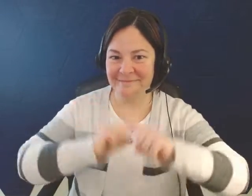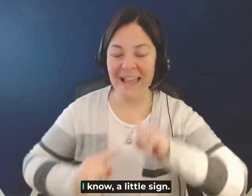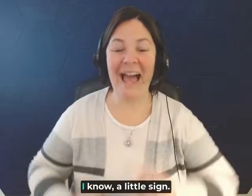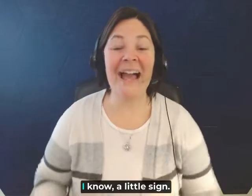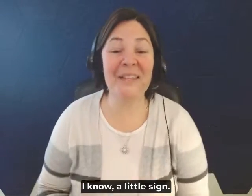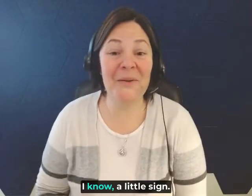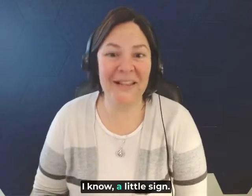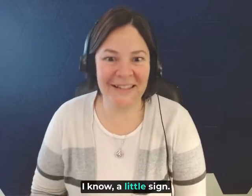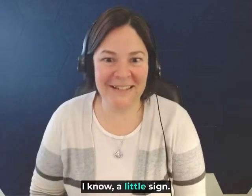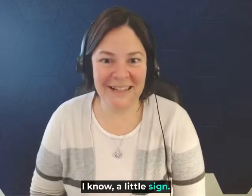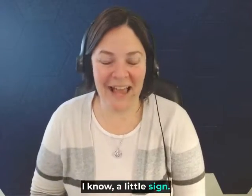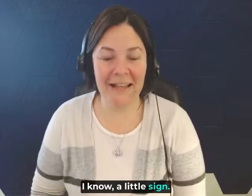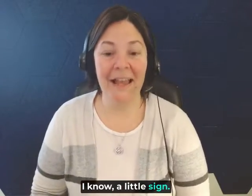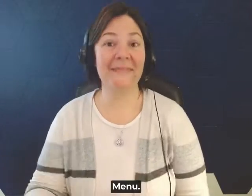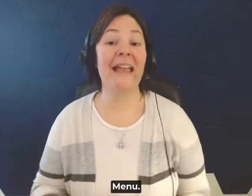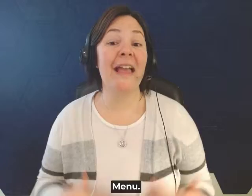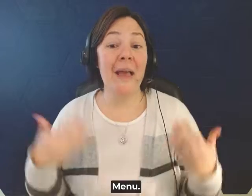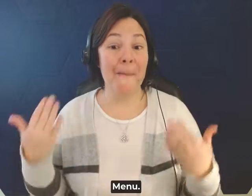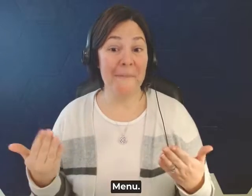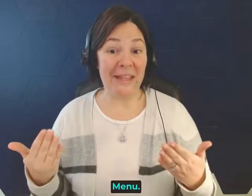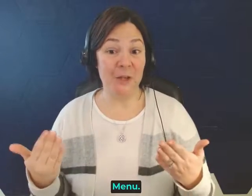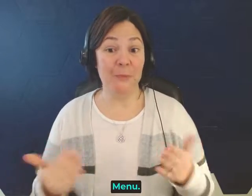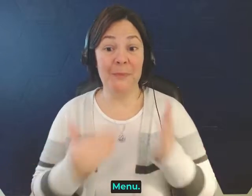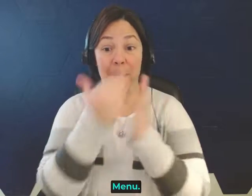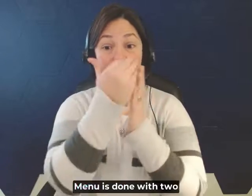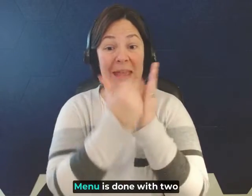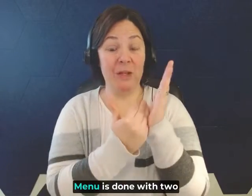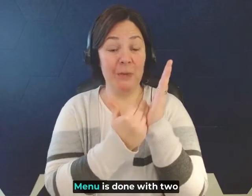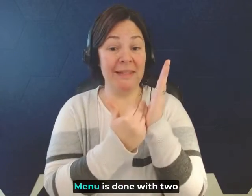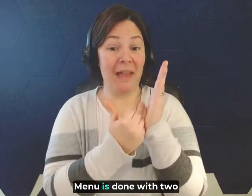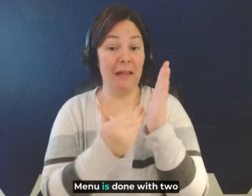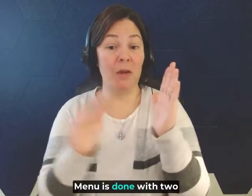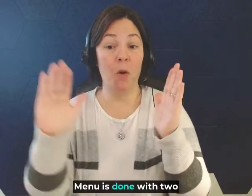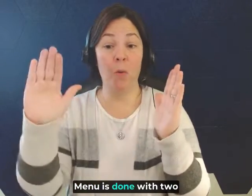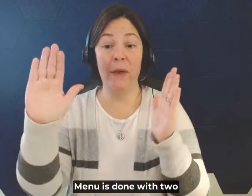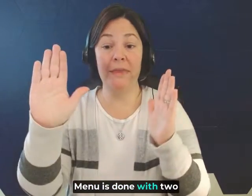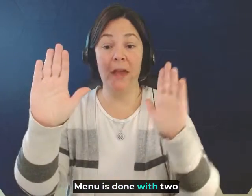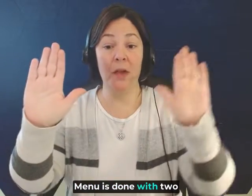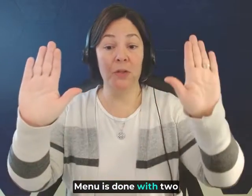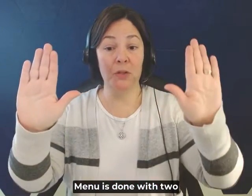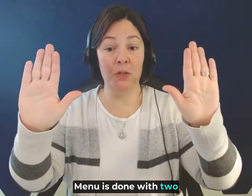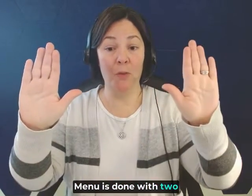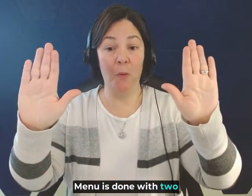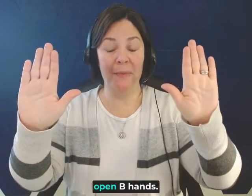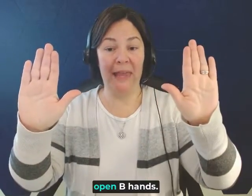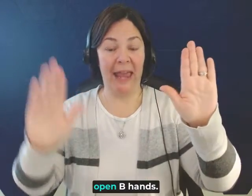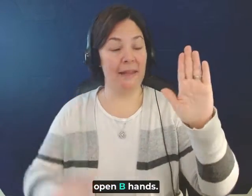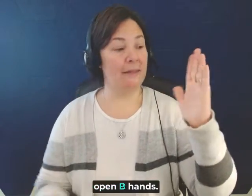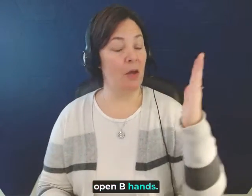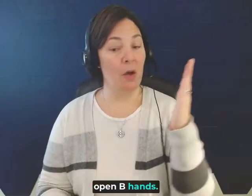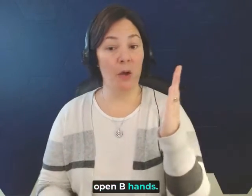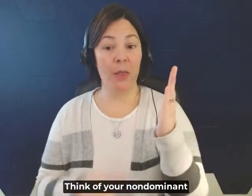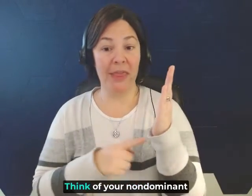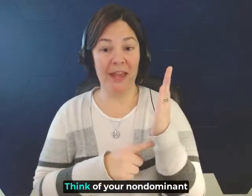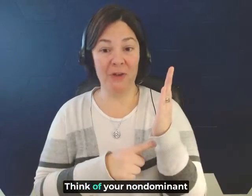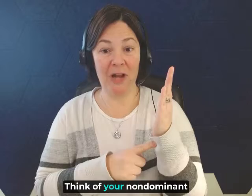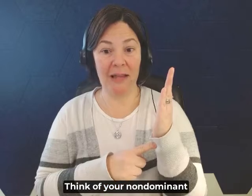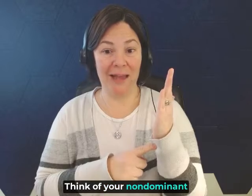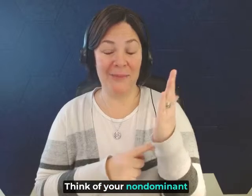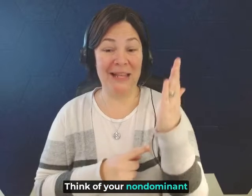I know, a little sign. Menu. Menu is done with 2 open B hands. Think of your non-dominant